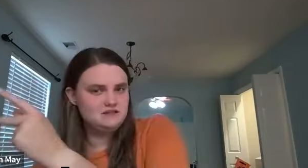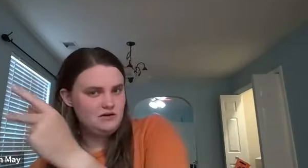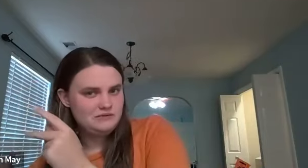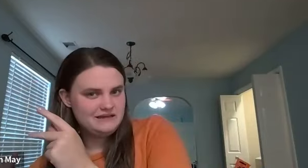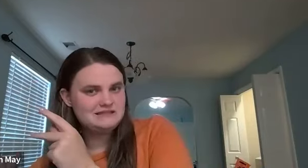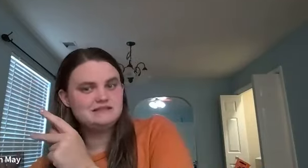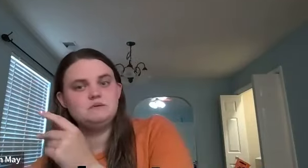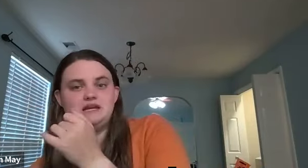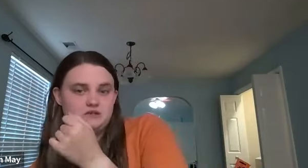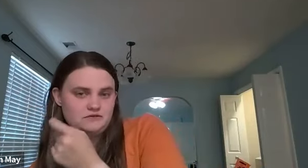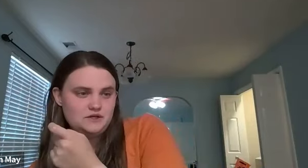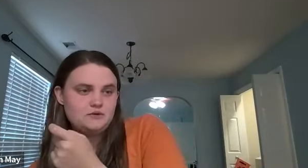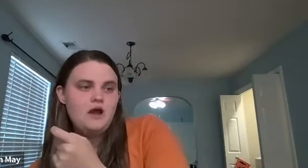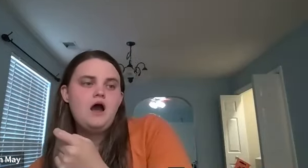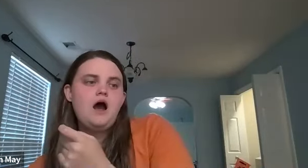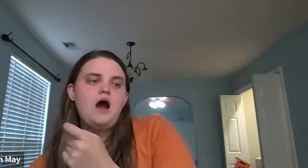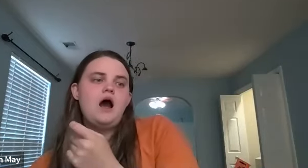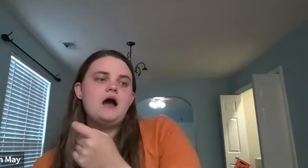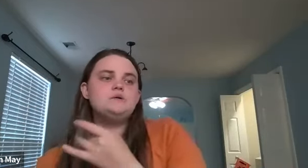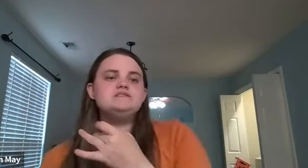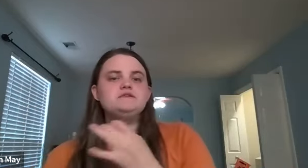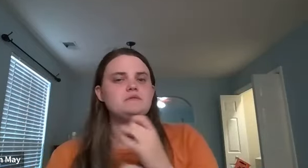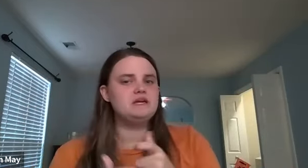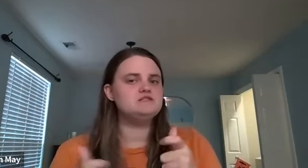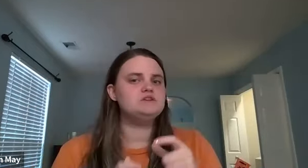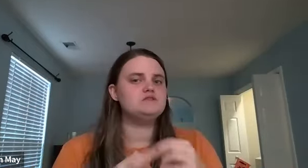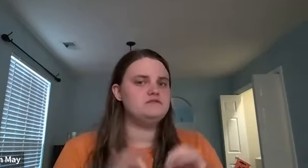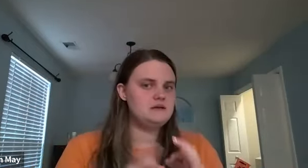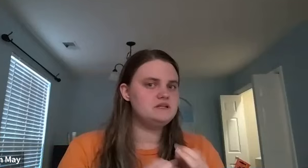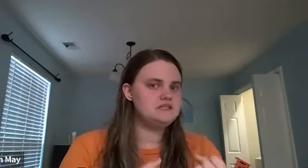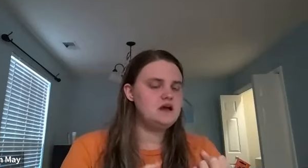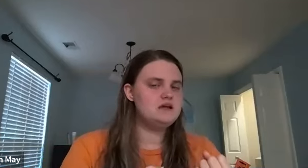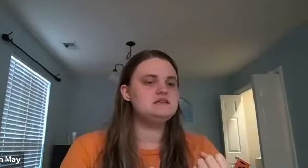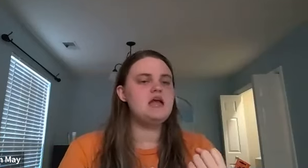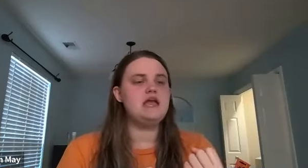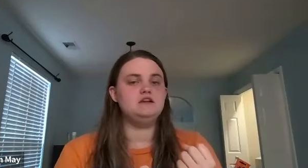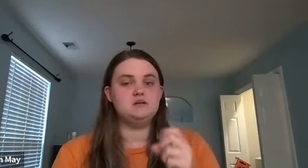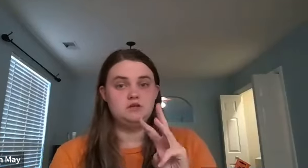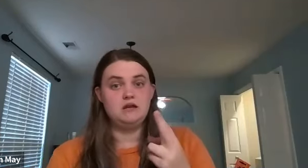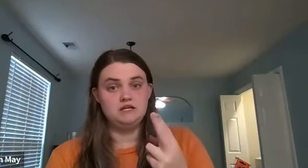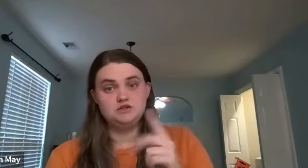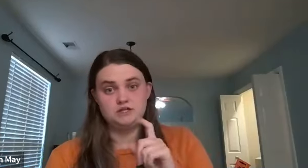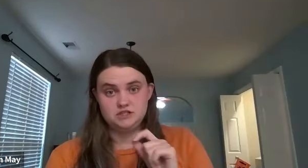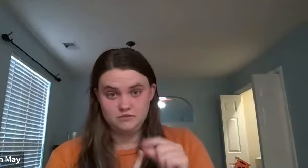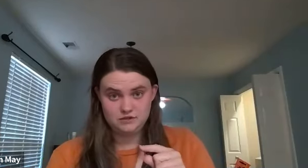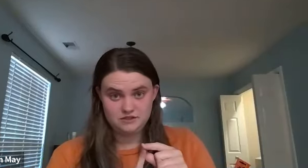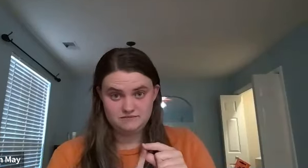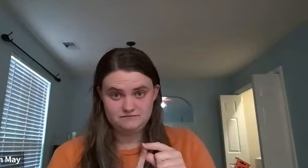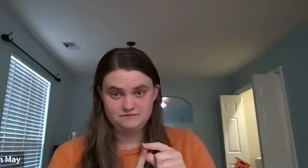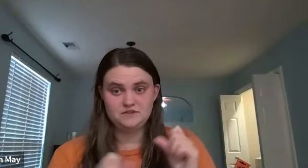all the places. We may get to a few. I always feel the biggest ones are family signs and WH question marks.